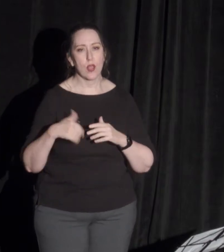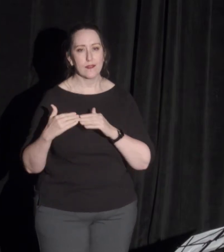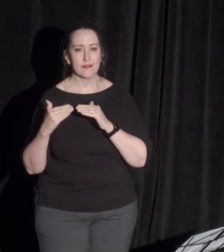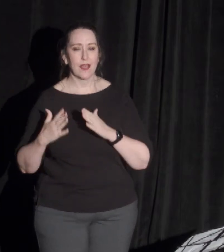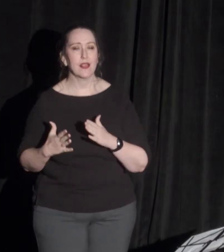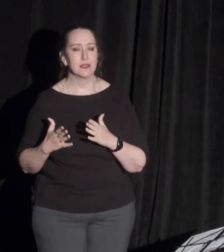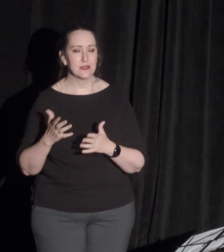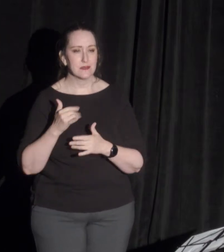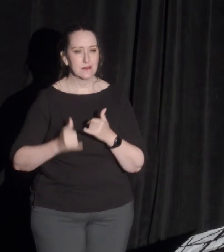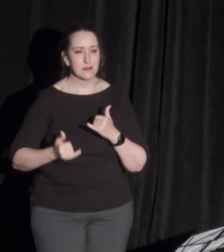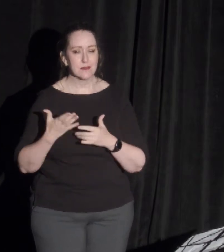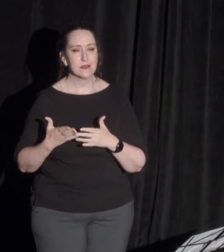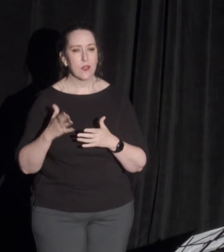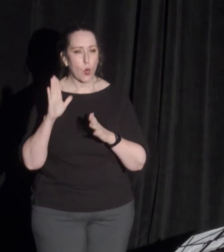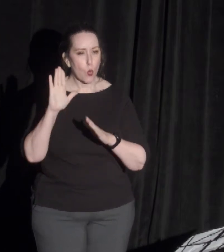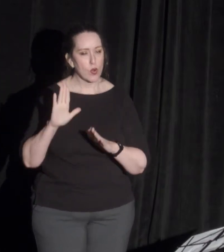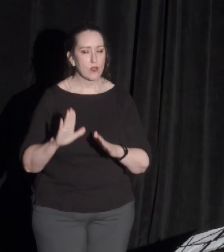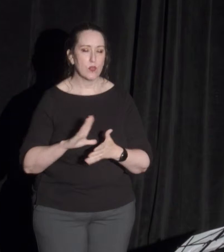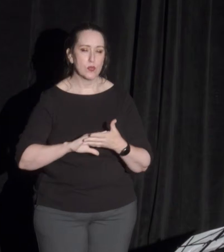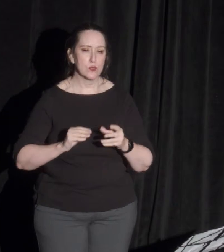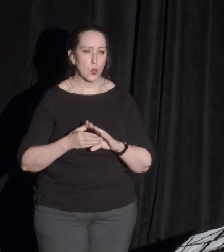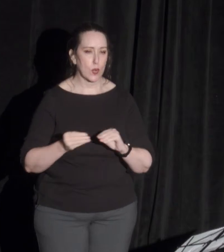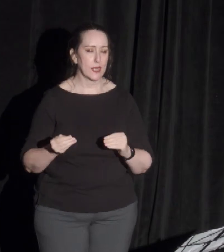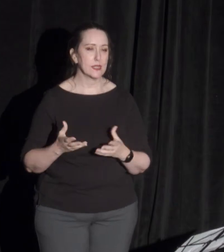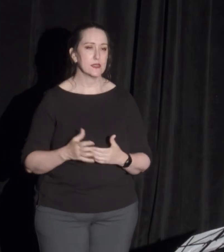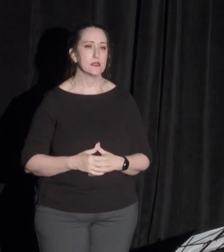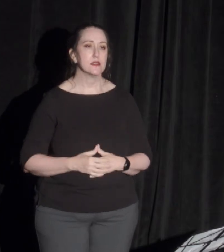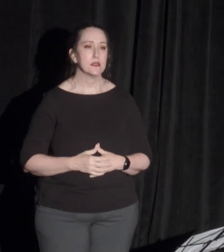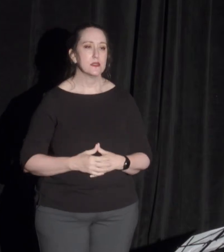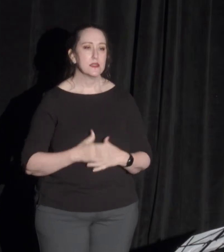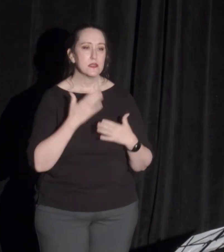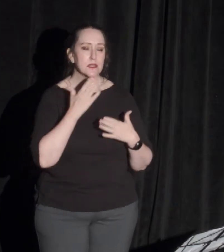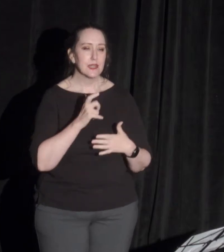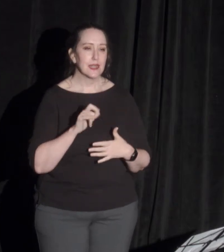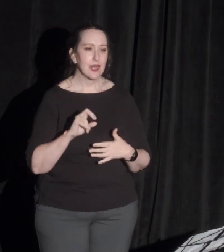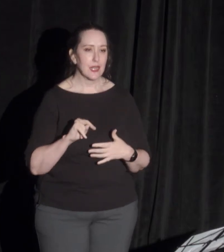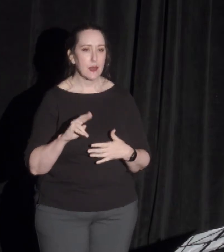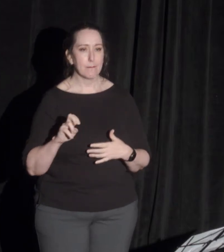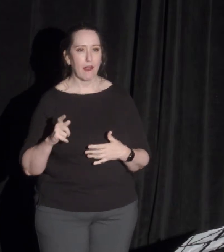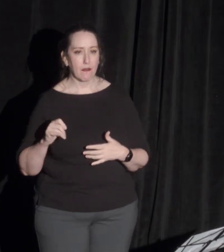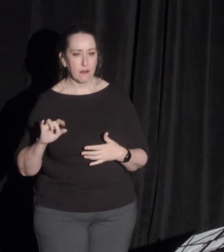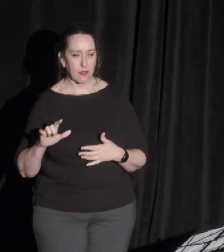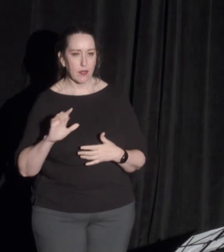their wonderful stories. I want to thank Lynn and Michael for always making my stories better.